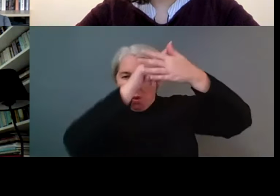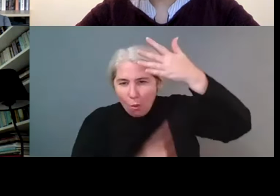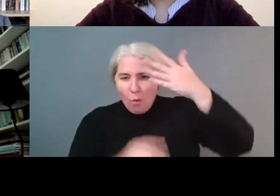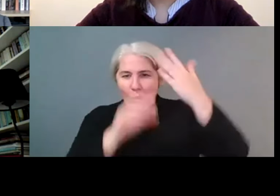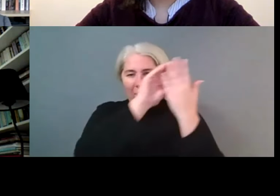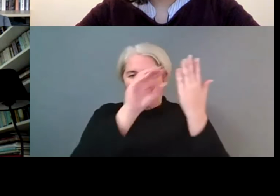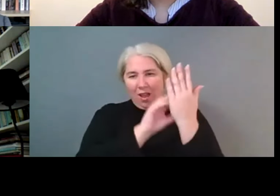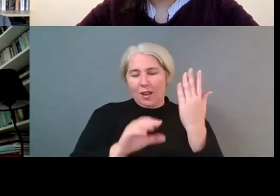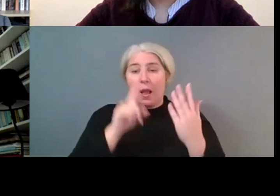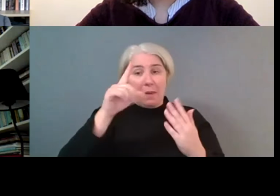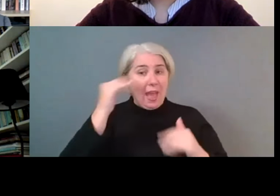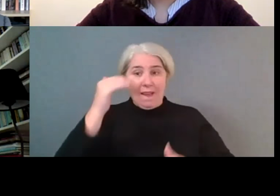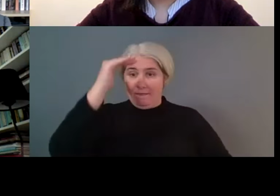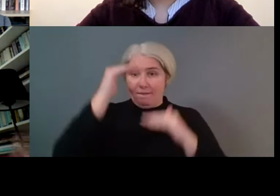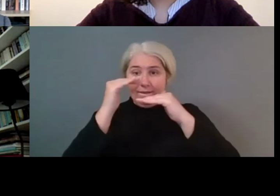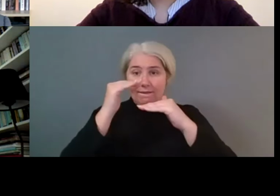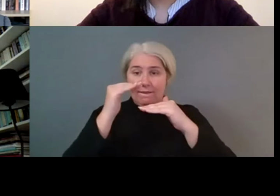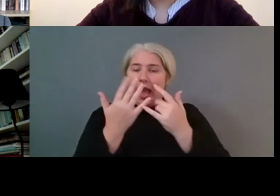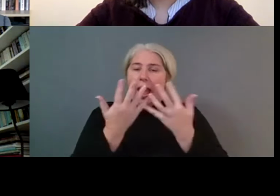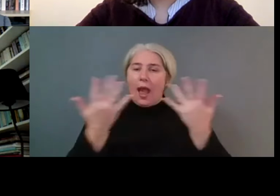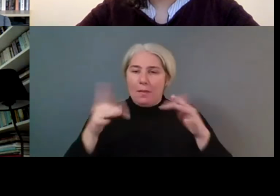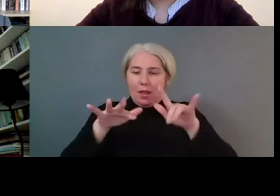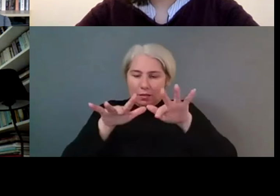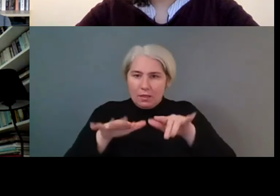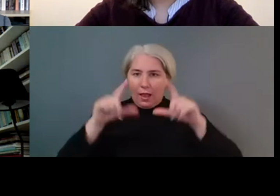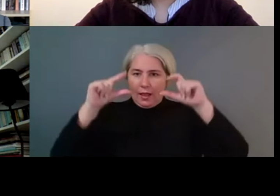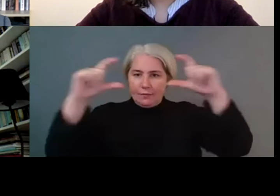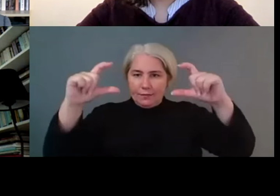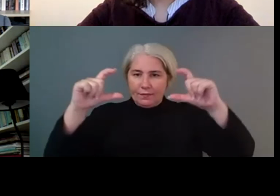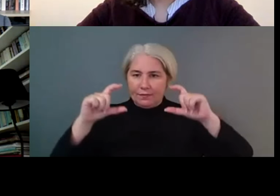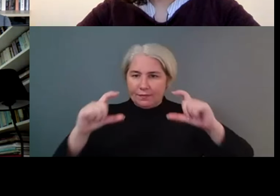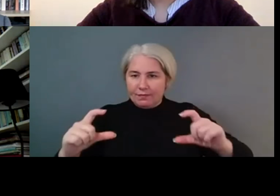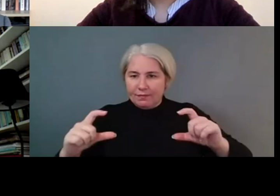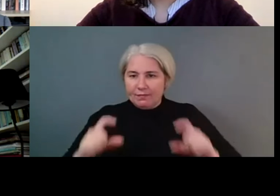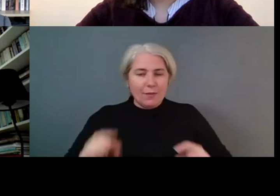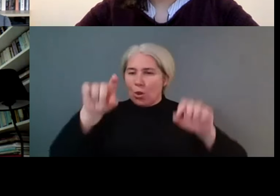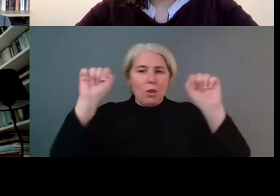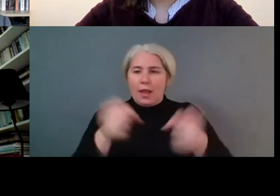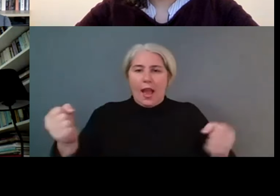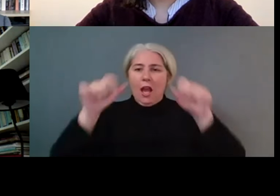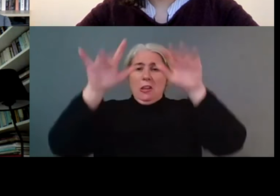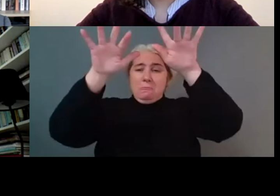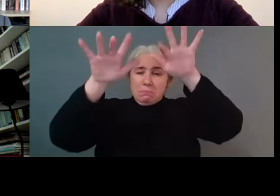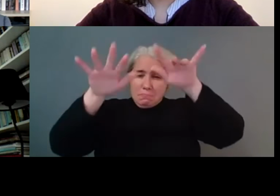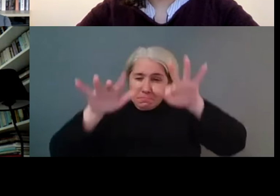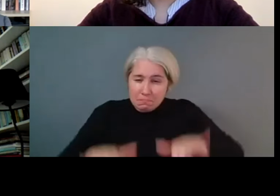word limit within the documents, so you can expand very much on specific issues. And what the committee also expects,